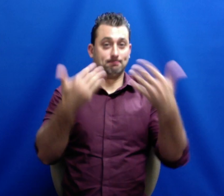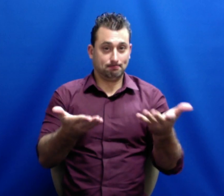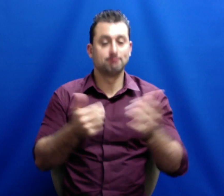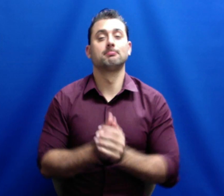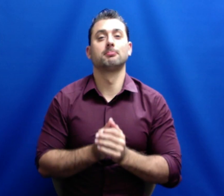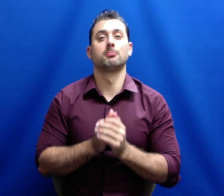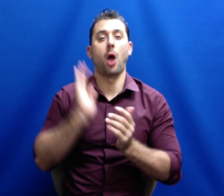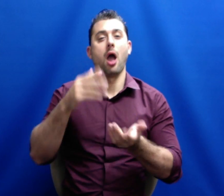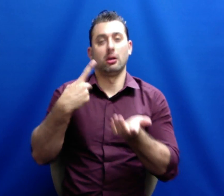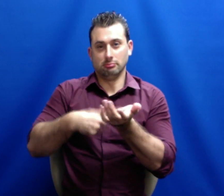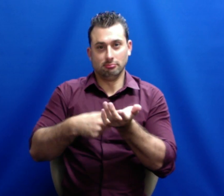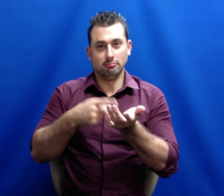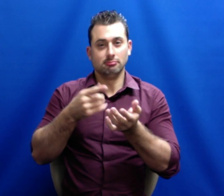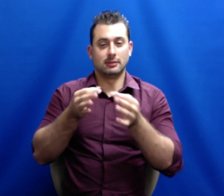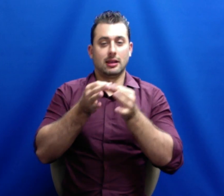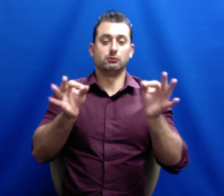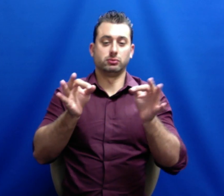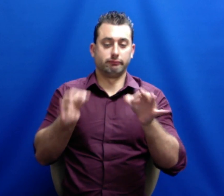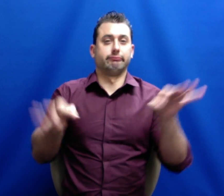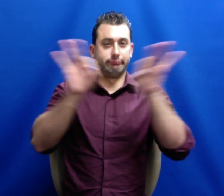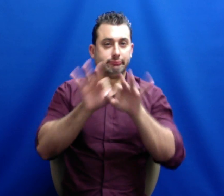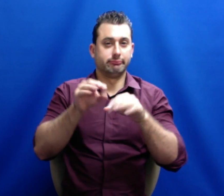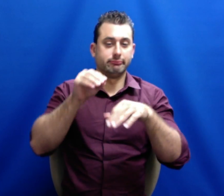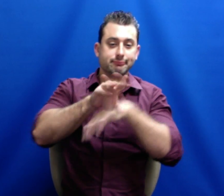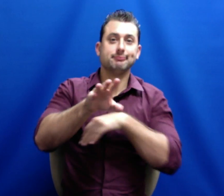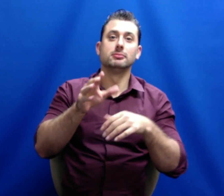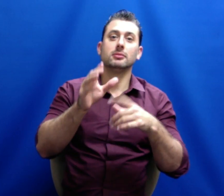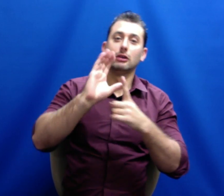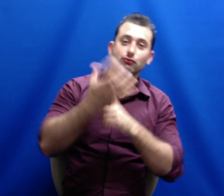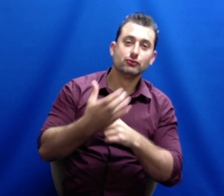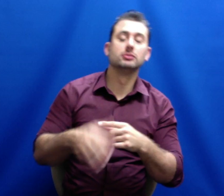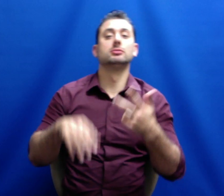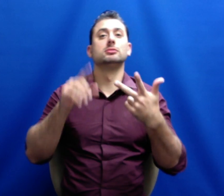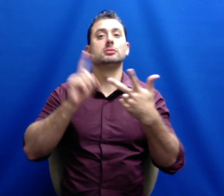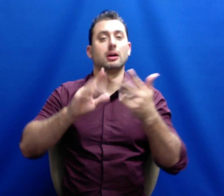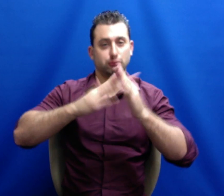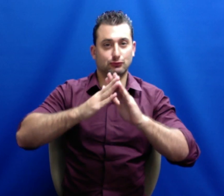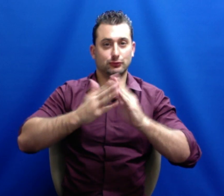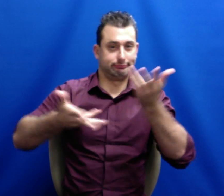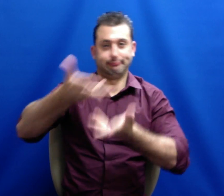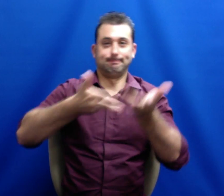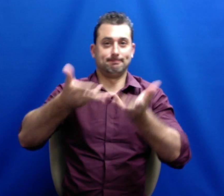those influences from other languages. The culture, the community, all plays into that.